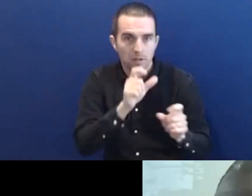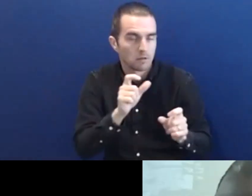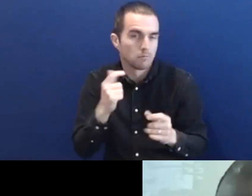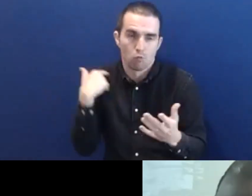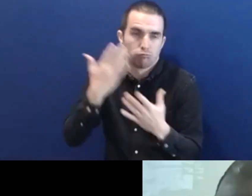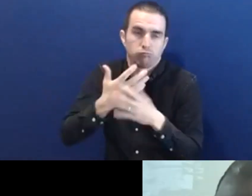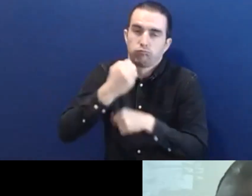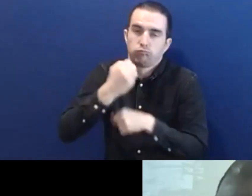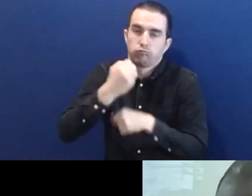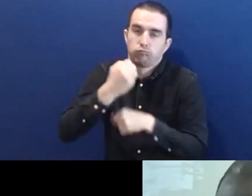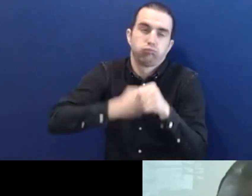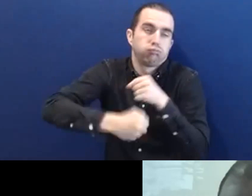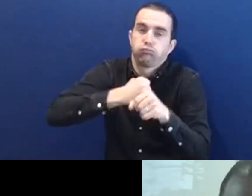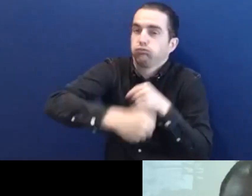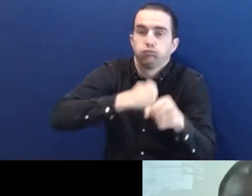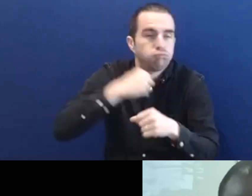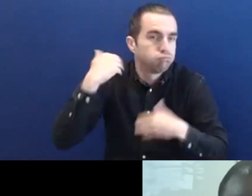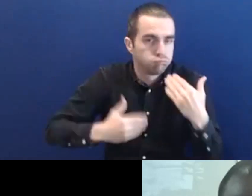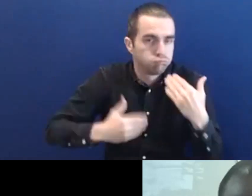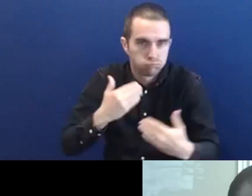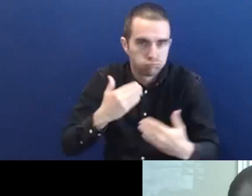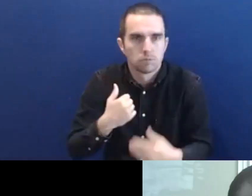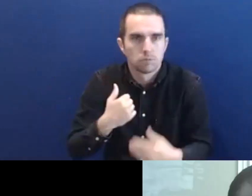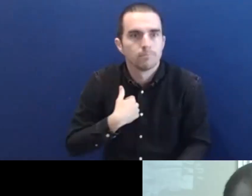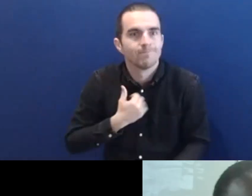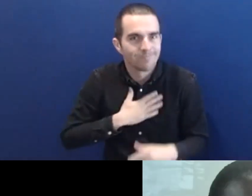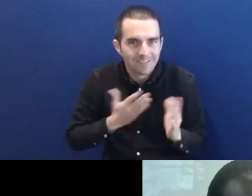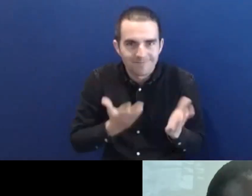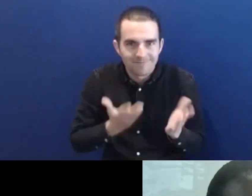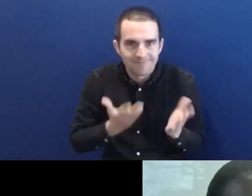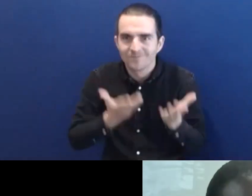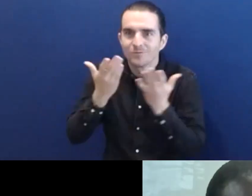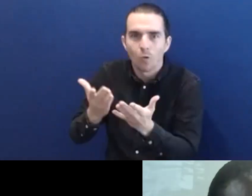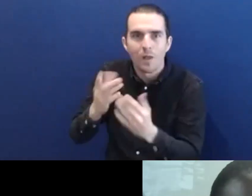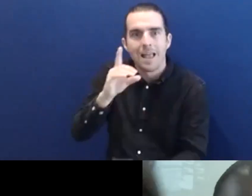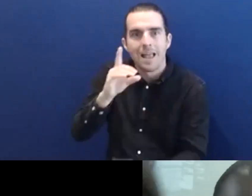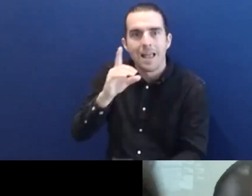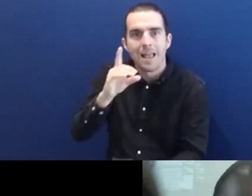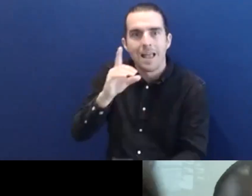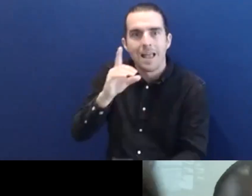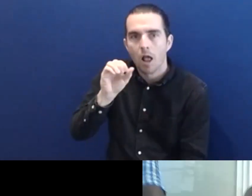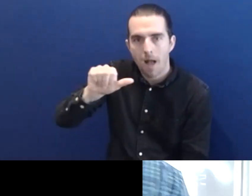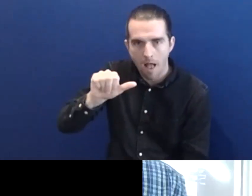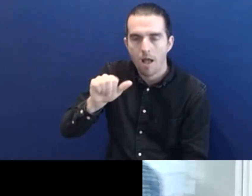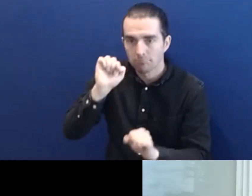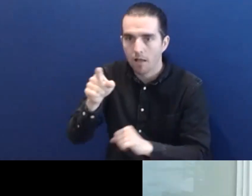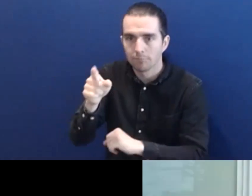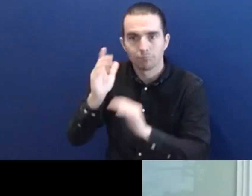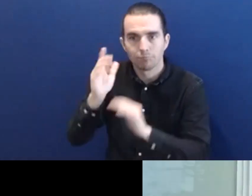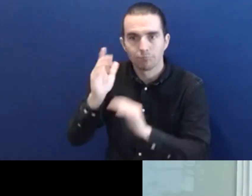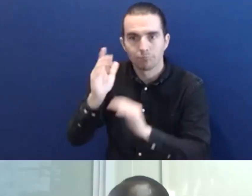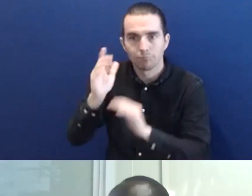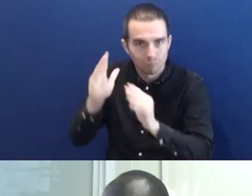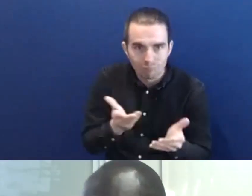Please introduce yourself. Hi, good afternoon or evening or morning,